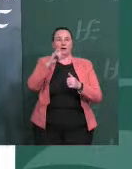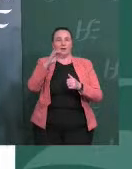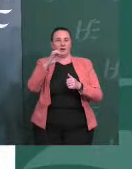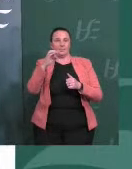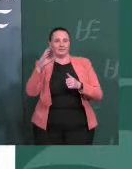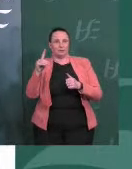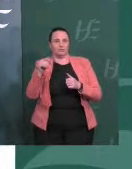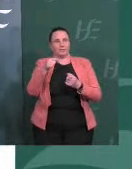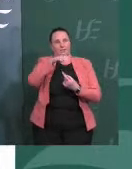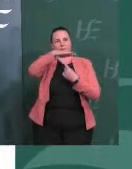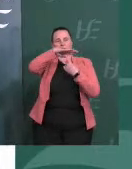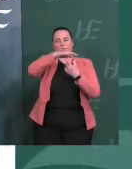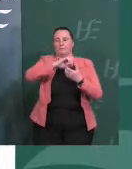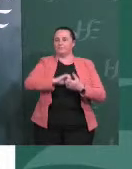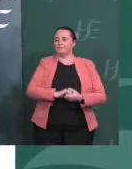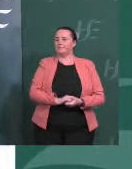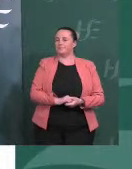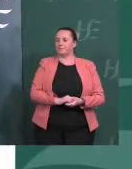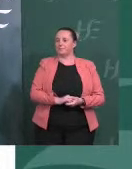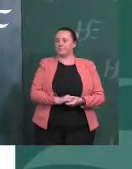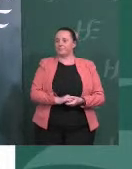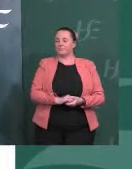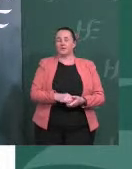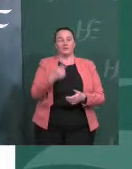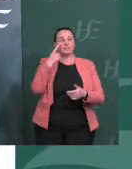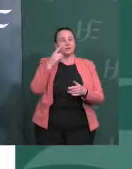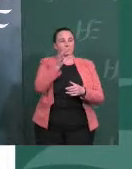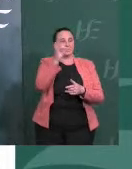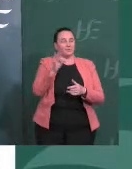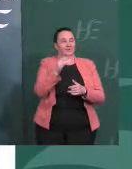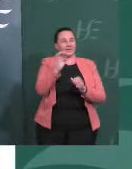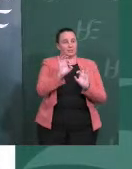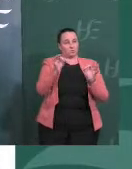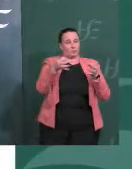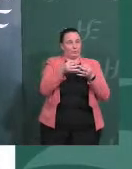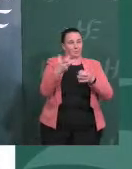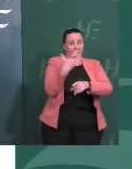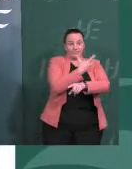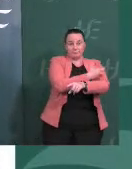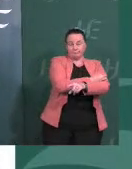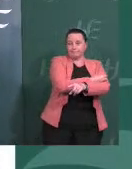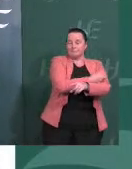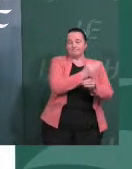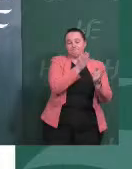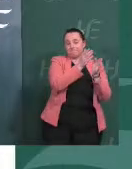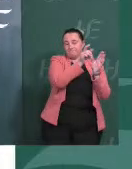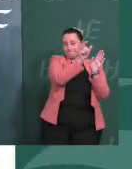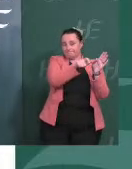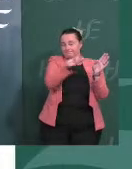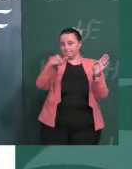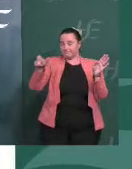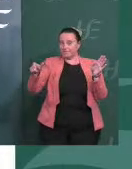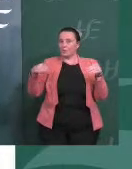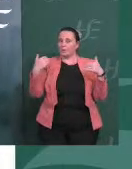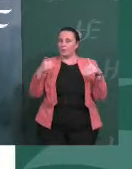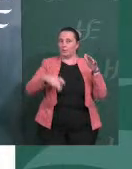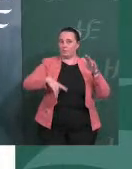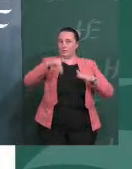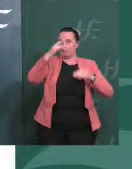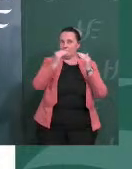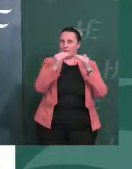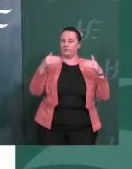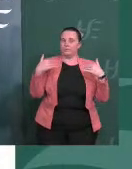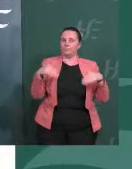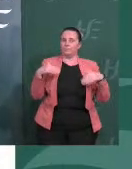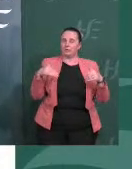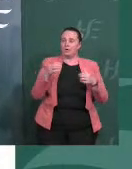place. And you've heard of the percentage of age groups that have been vaccinated. We have reached remarkable levels that are surely